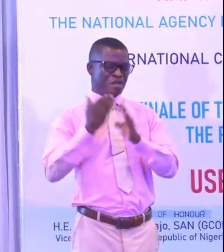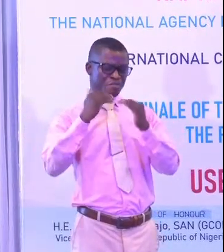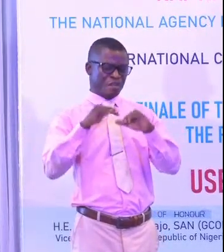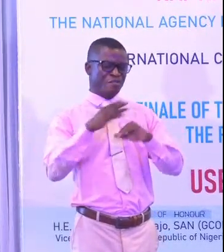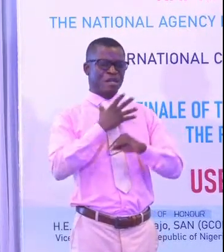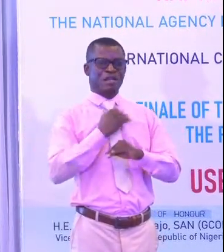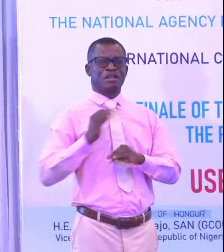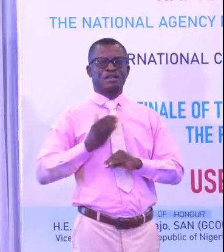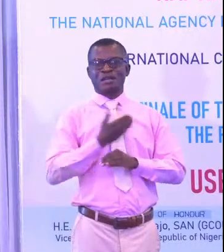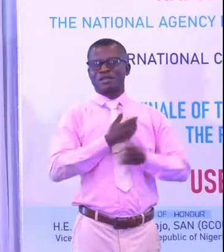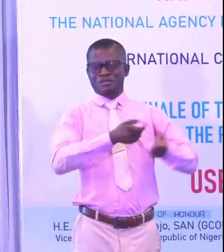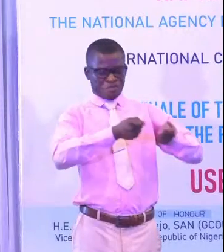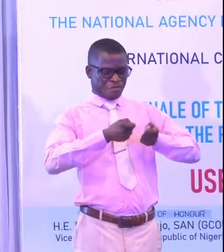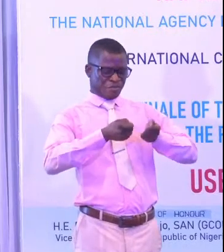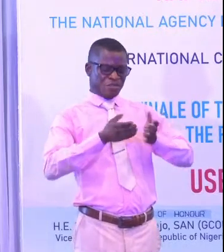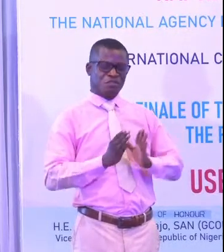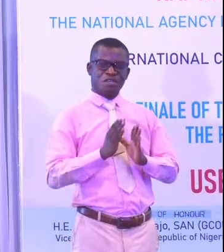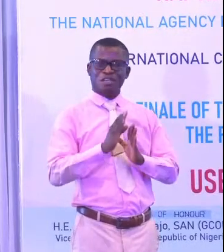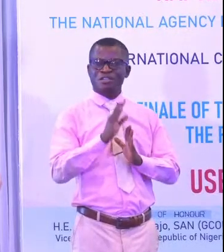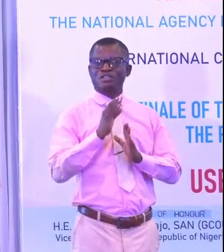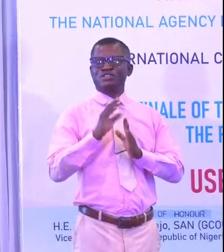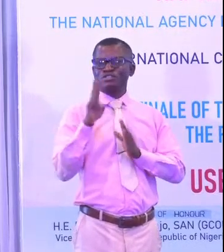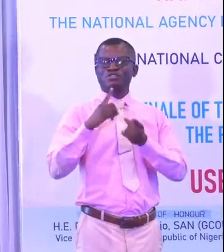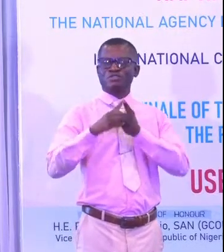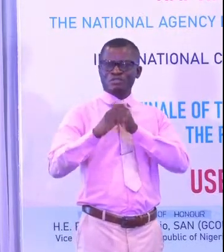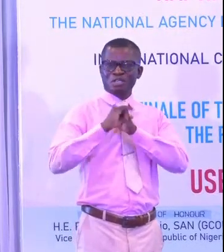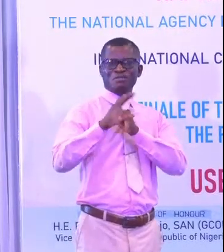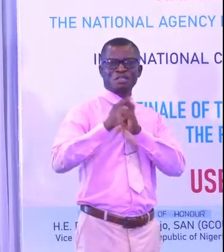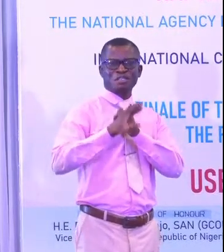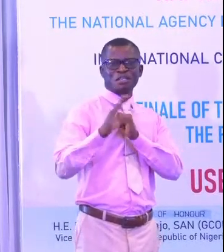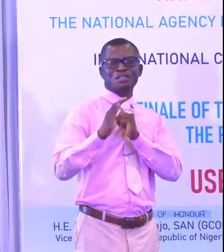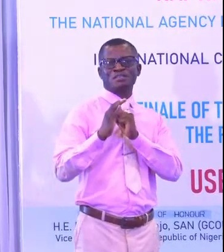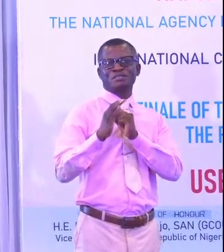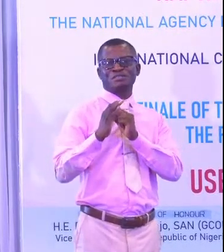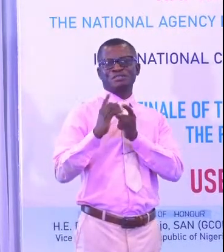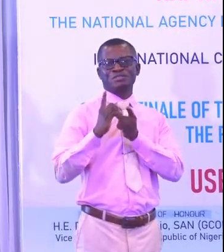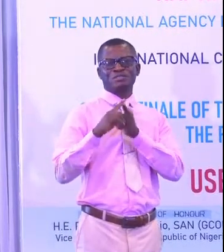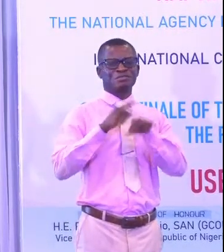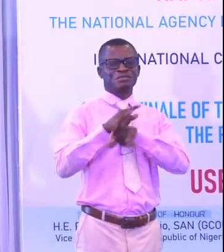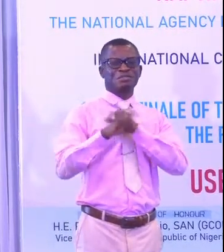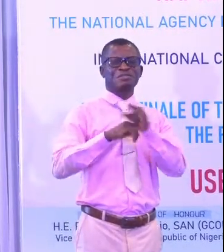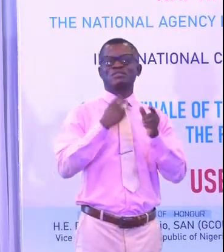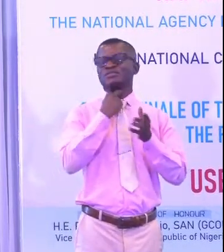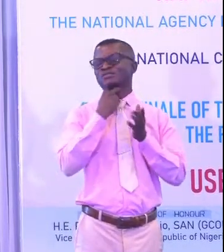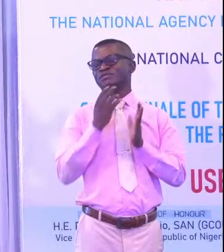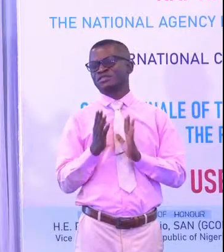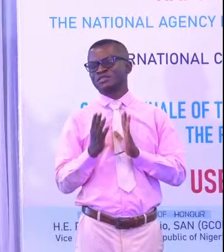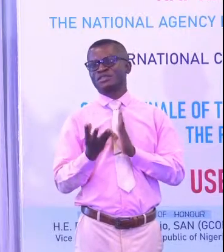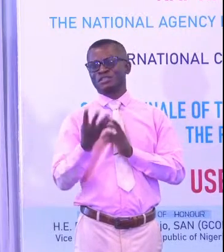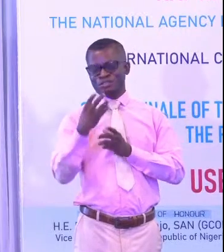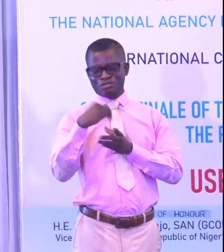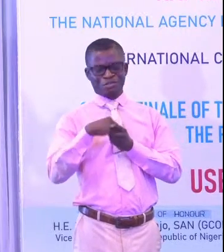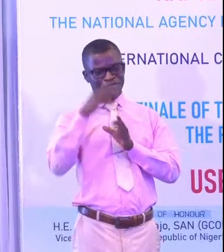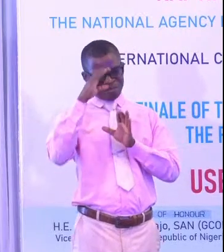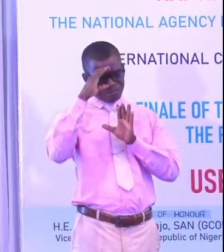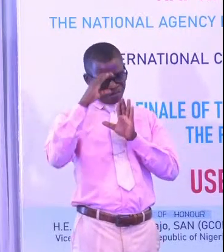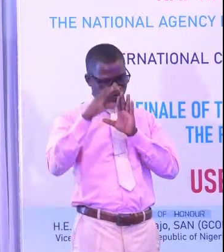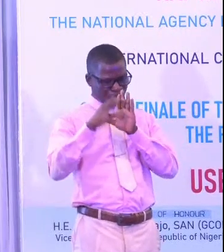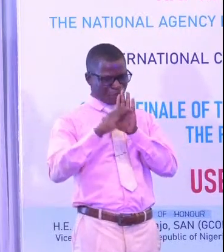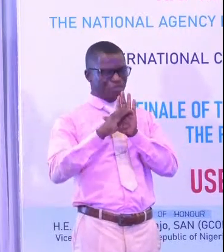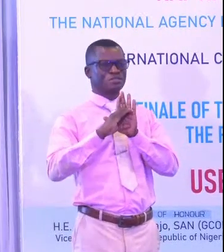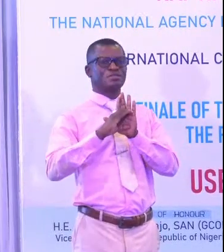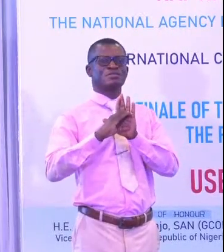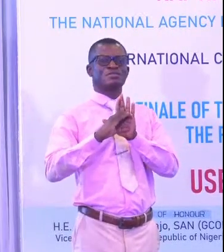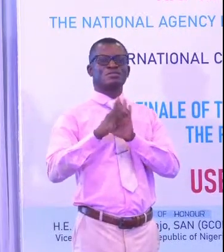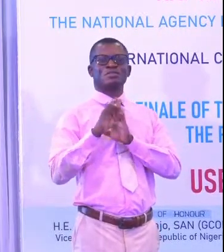traffickers to widely advertise services provided by victims, including photographic material of